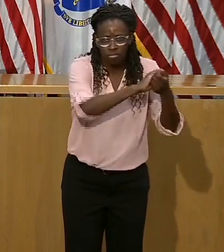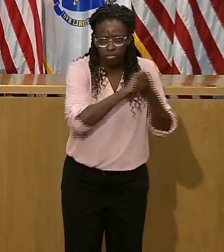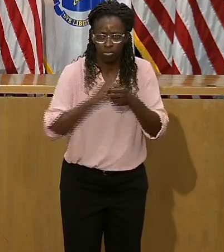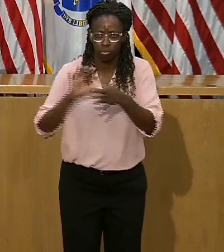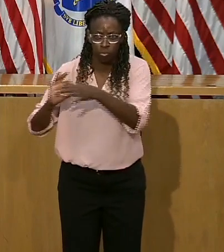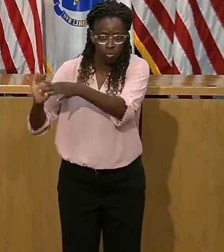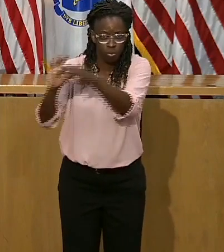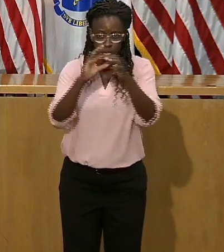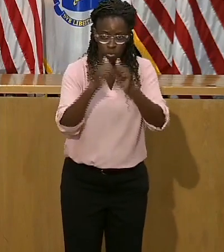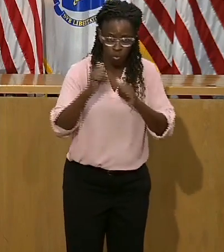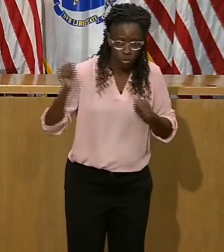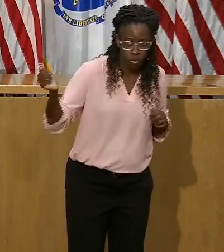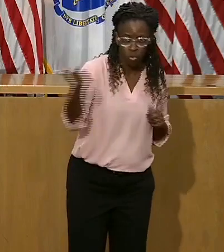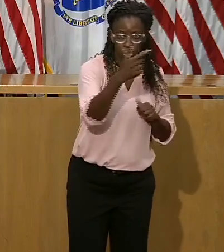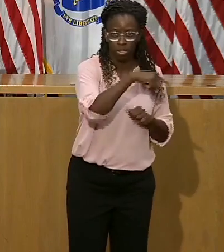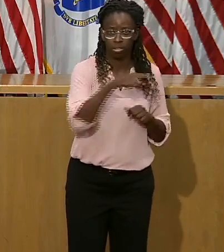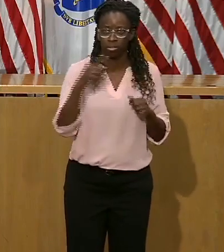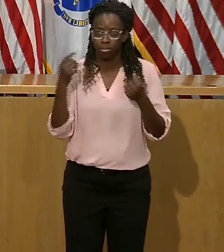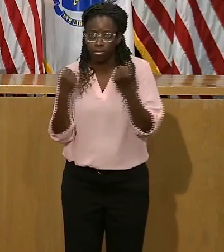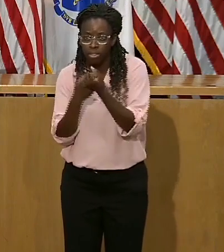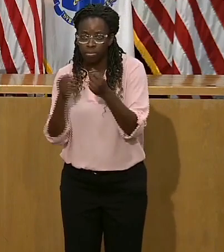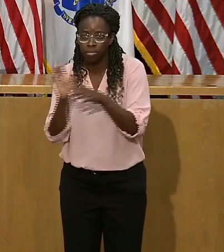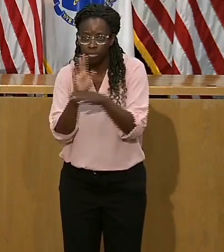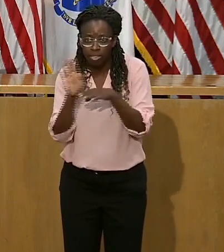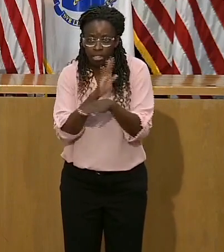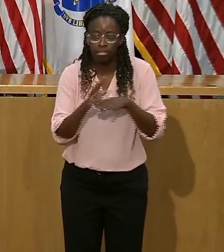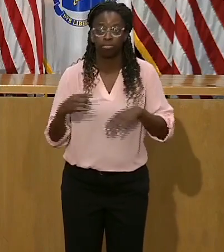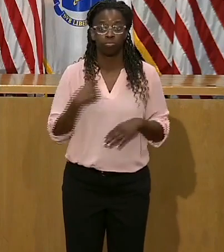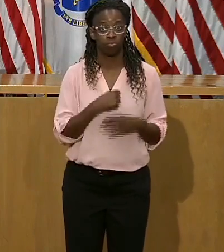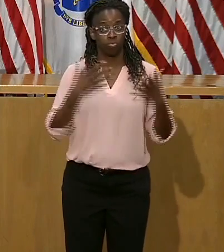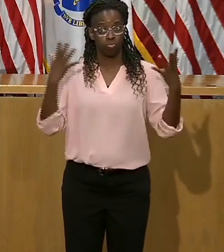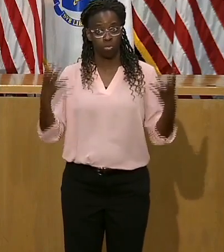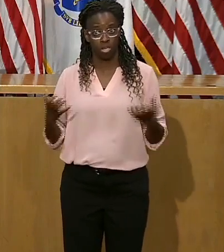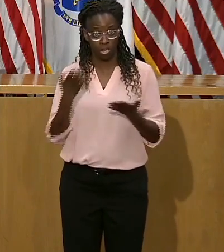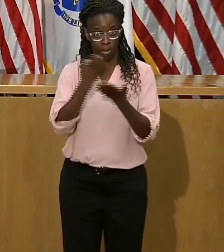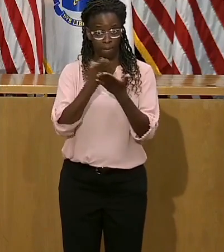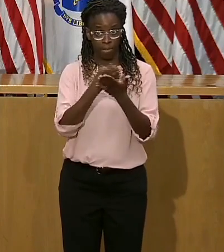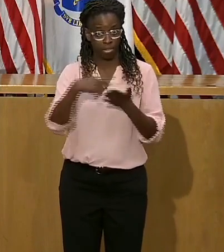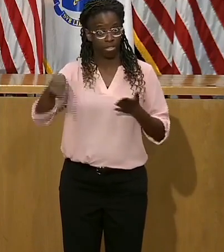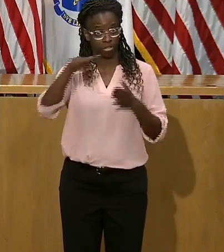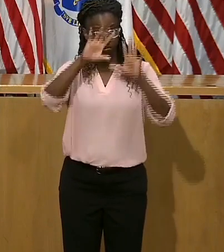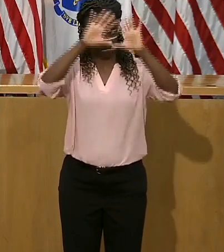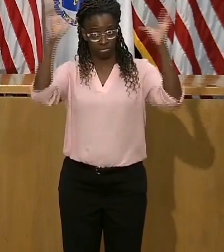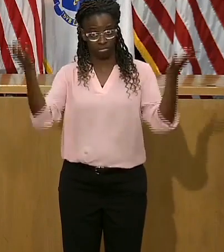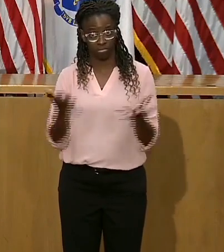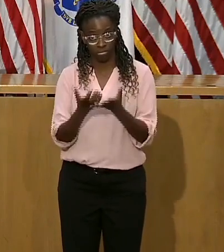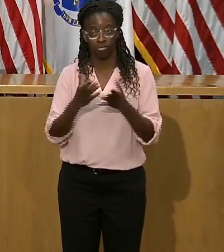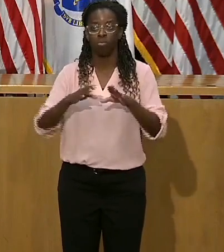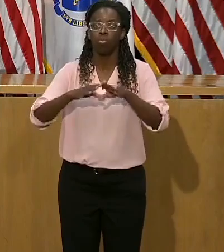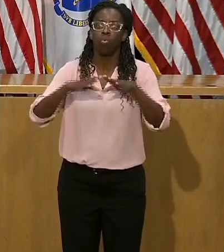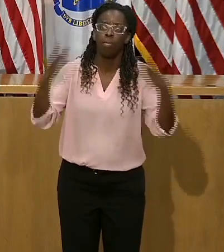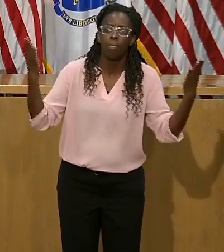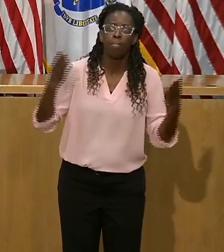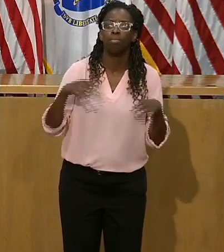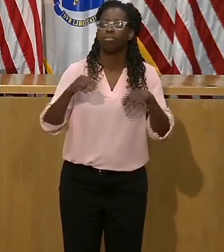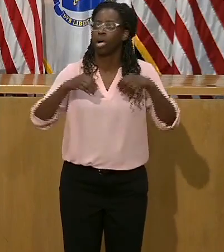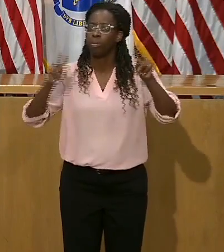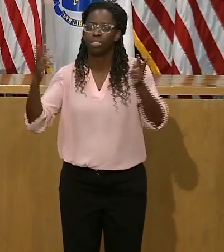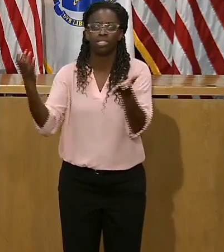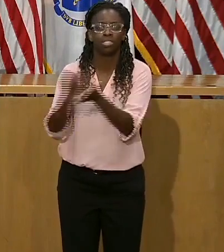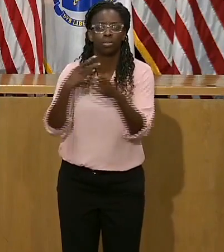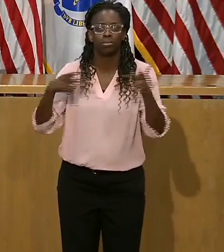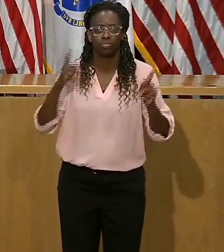to a more equitable and inclusive economy for everyone. We thank Governor Baker and the administration for being such terrific partners in that effort. Thank